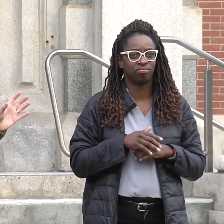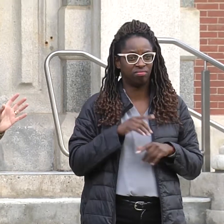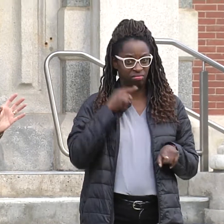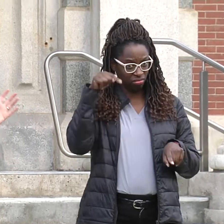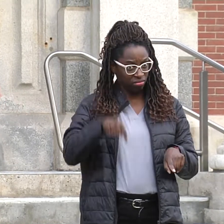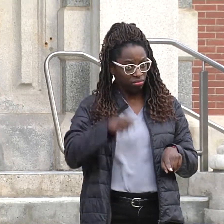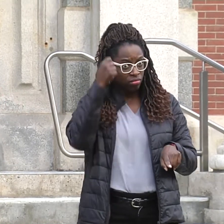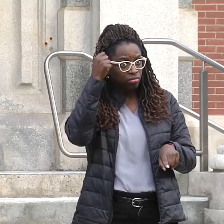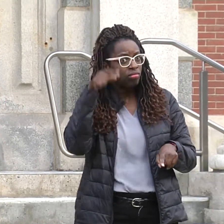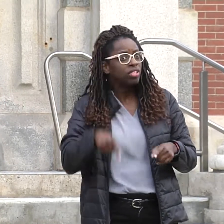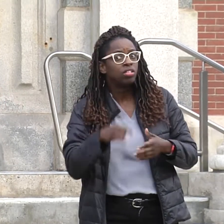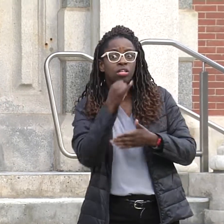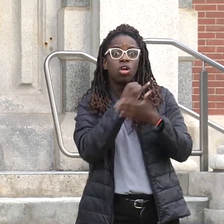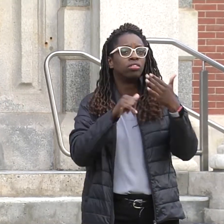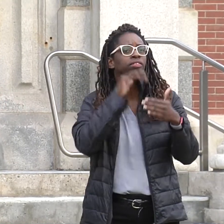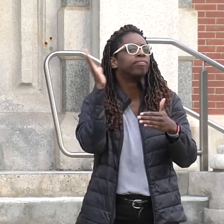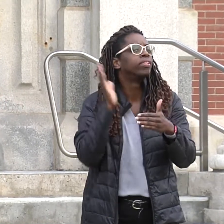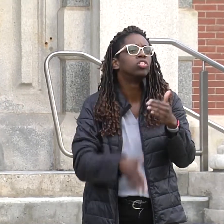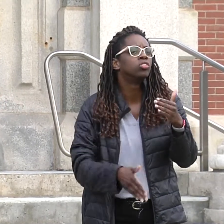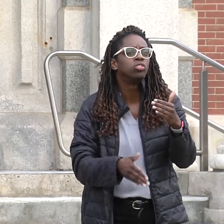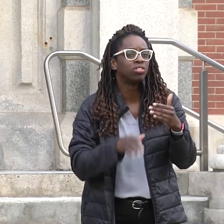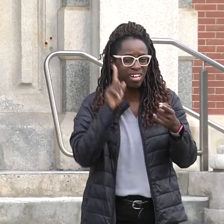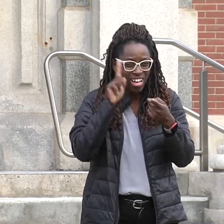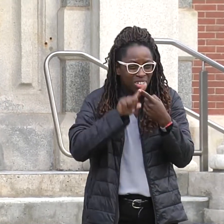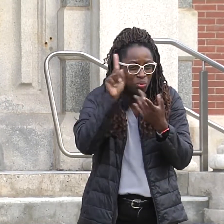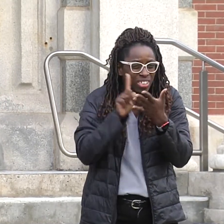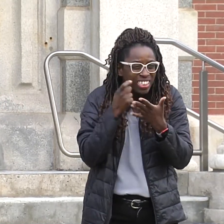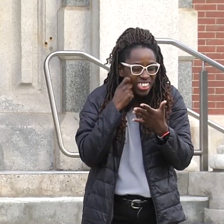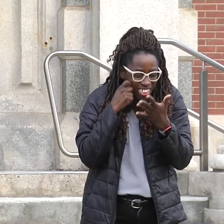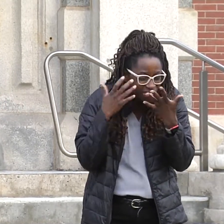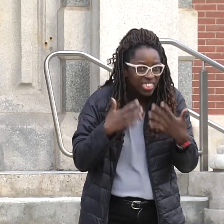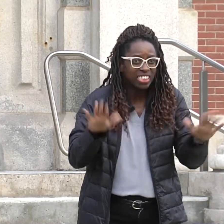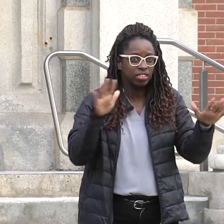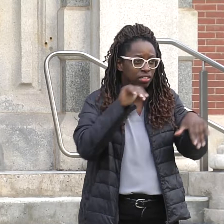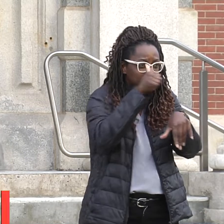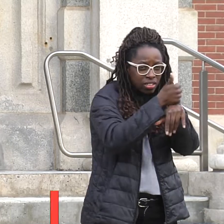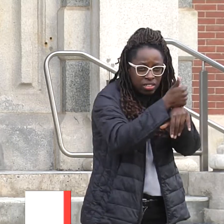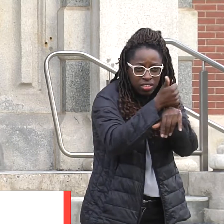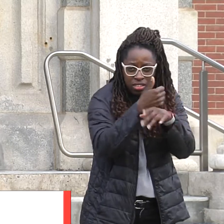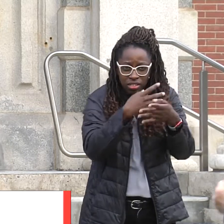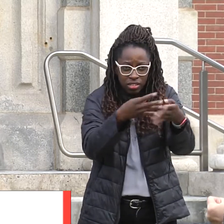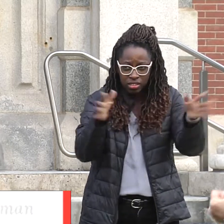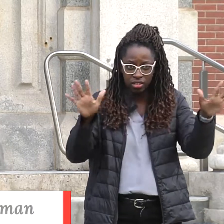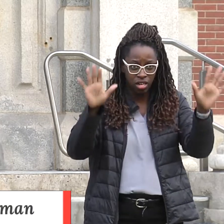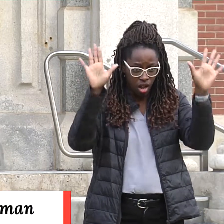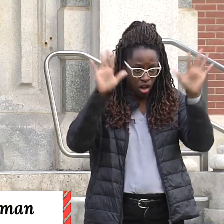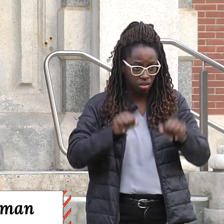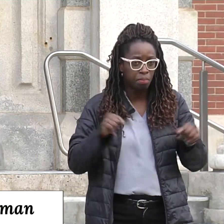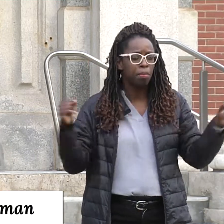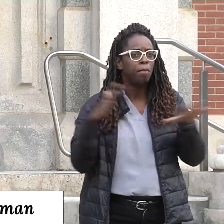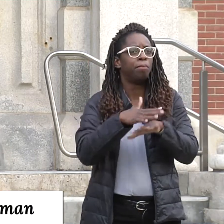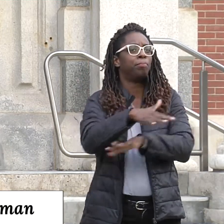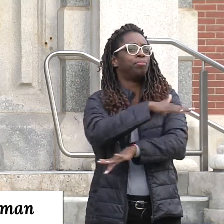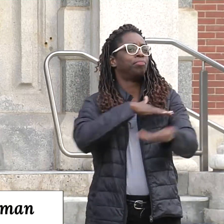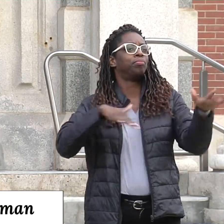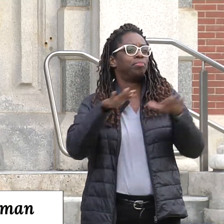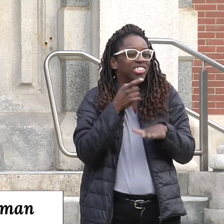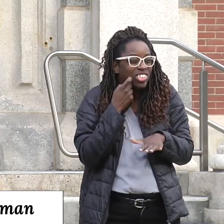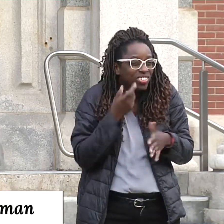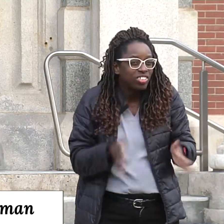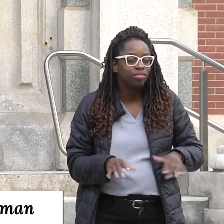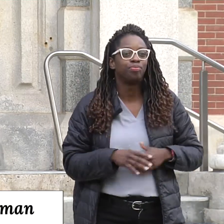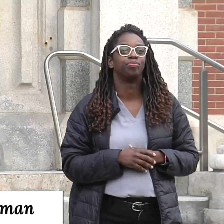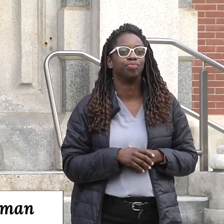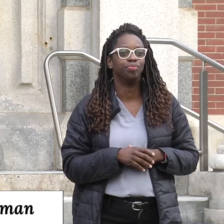down the fence and you all inhabited the space. It's really not, you know, I don't work in a way where I'm being declarative